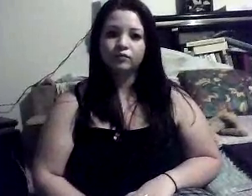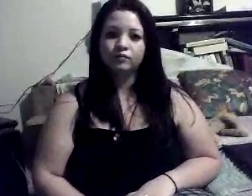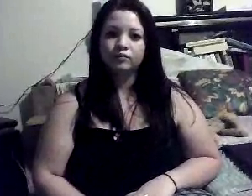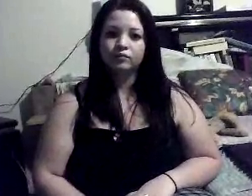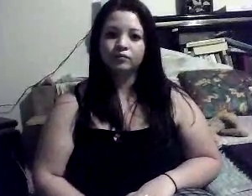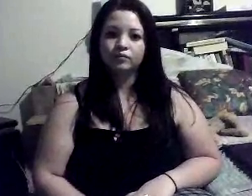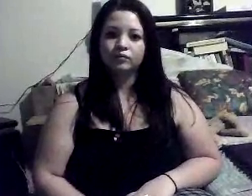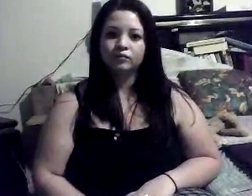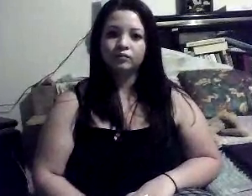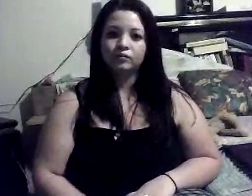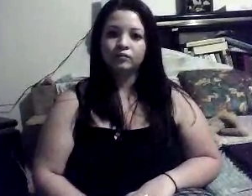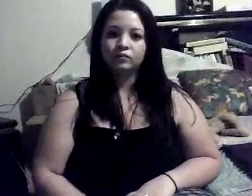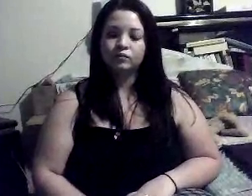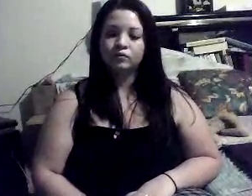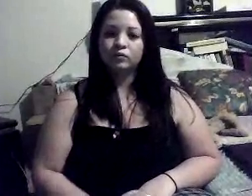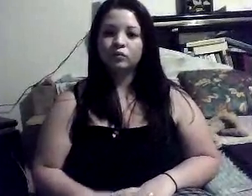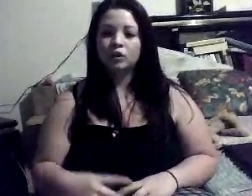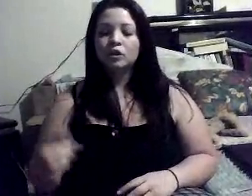meal together.